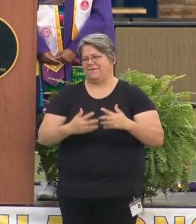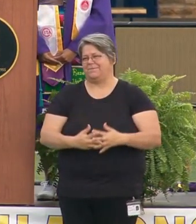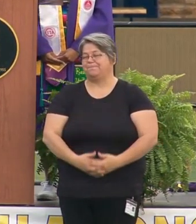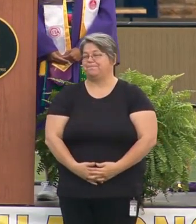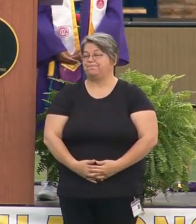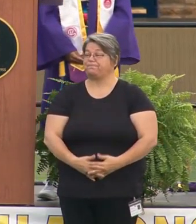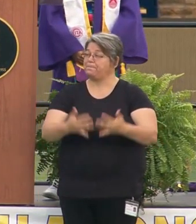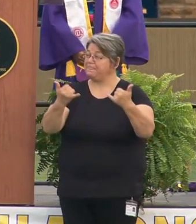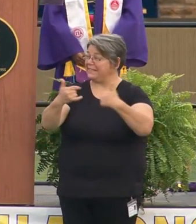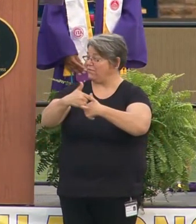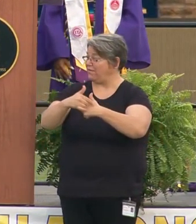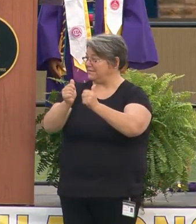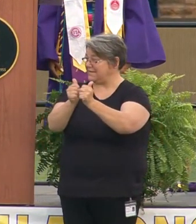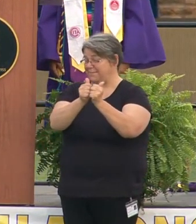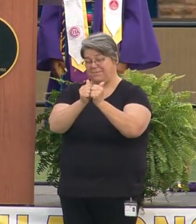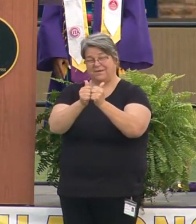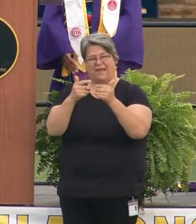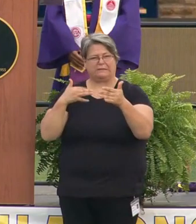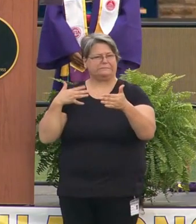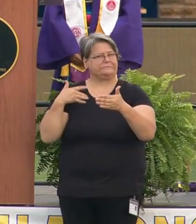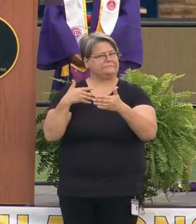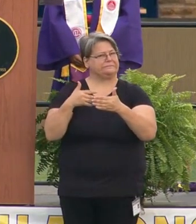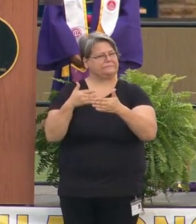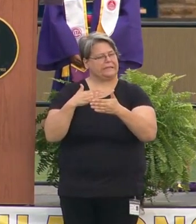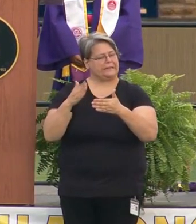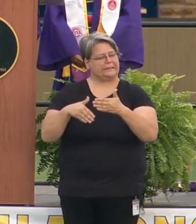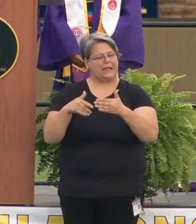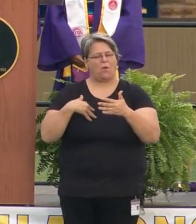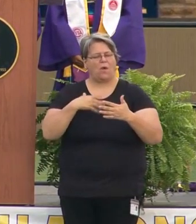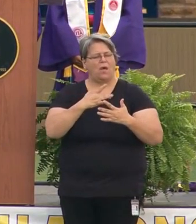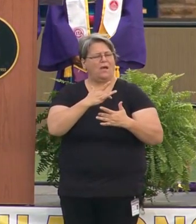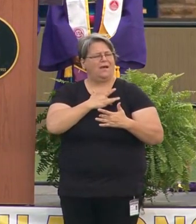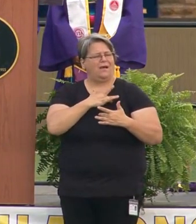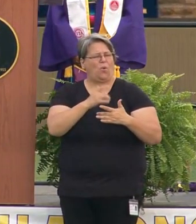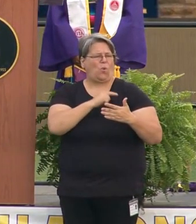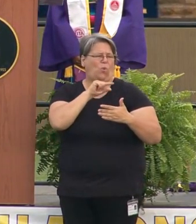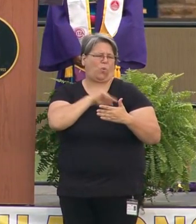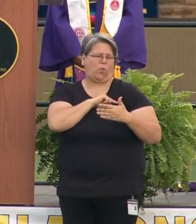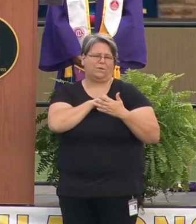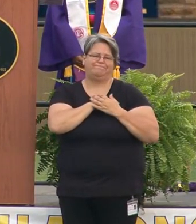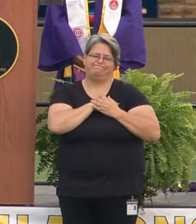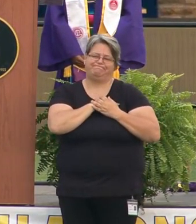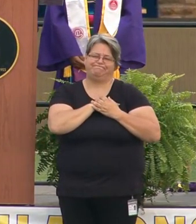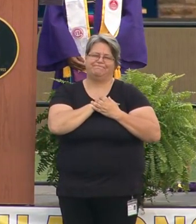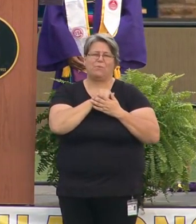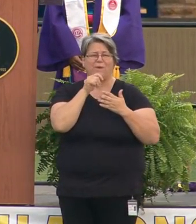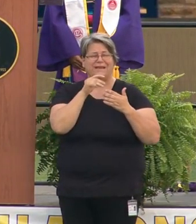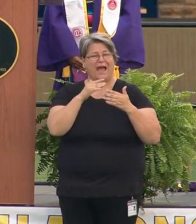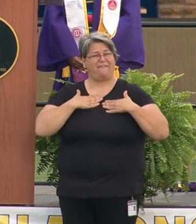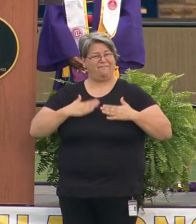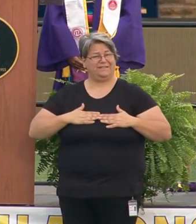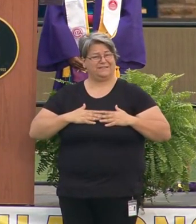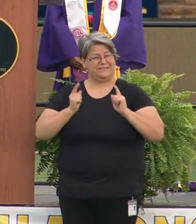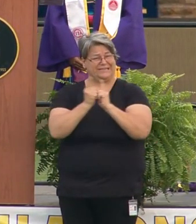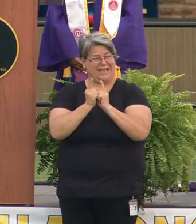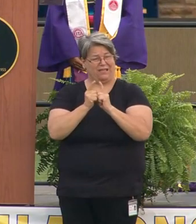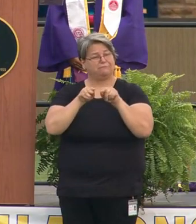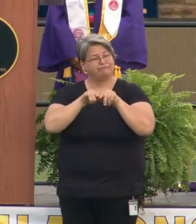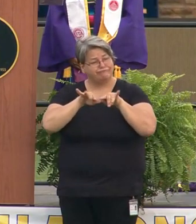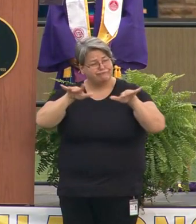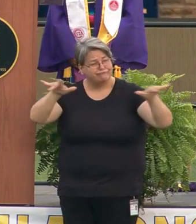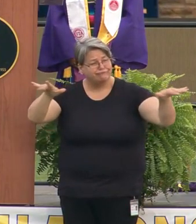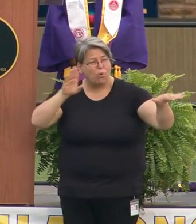Now that our time together is coming to an end, we hold these qualities close to us. Although we might not be physically together, our experiences